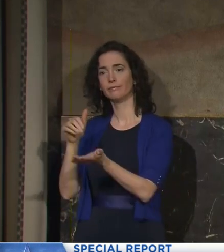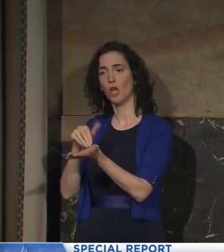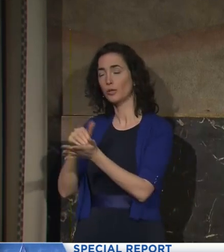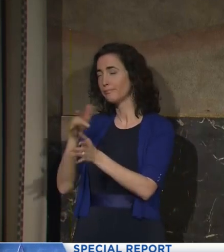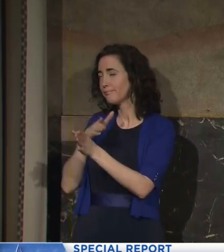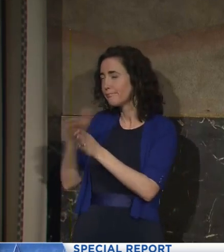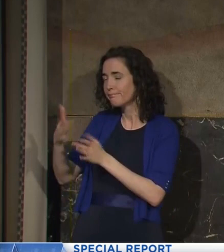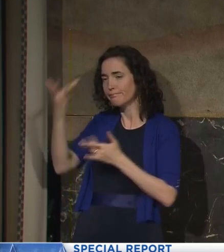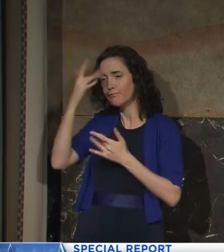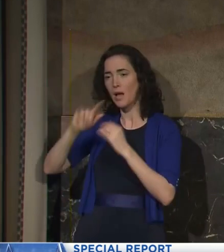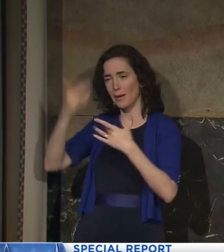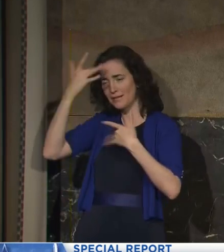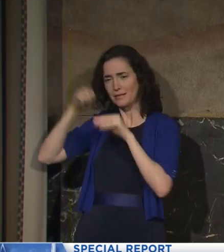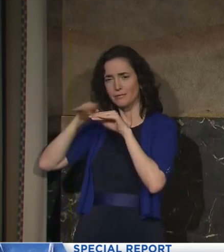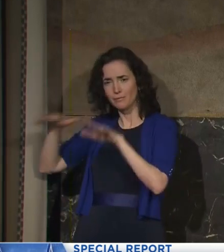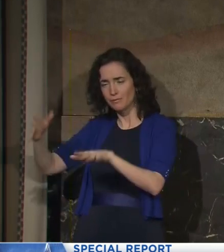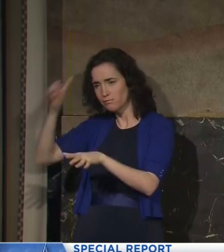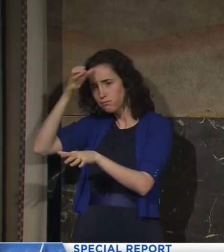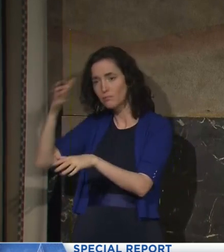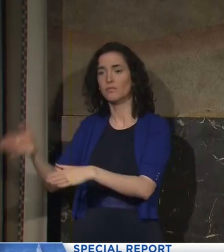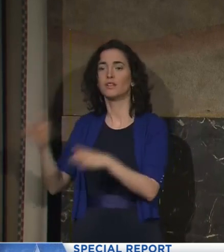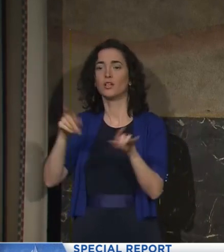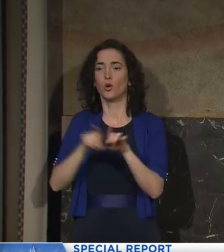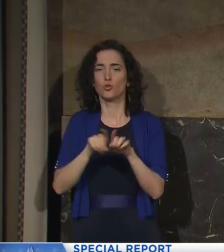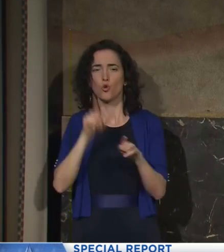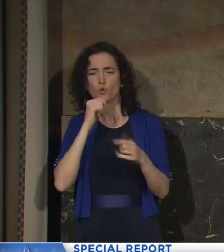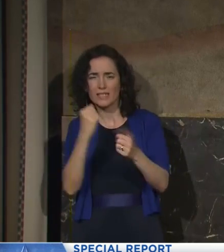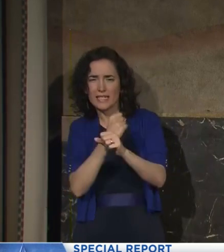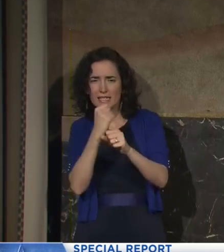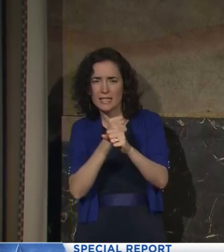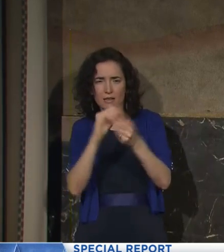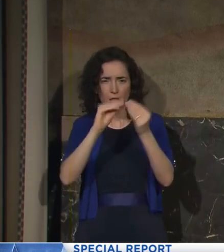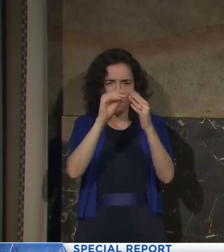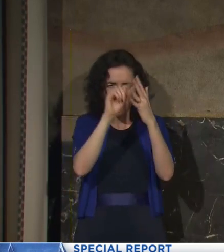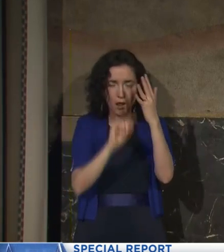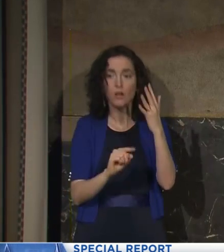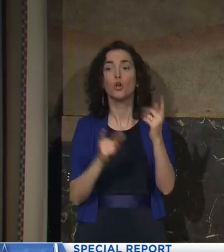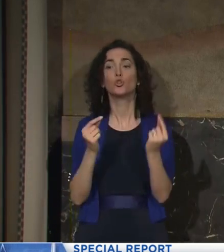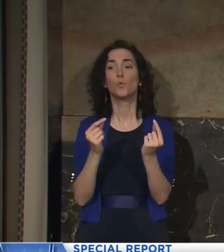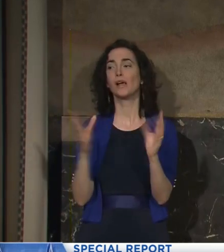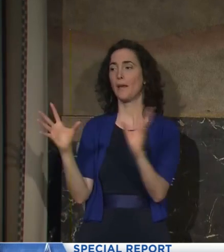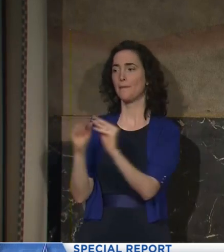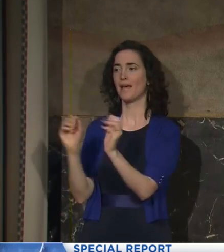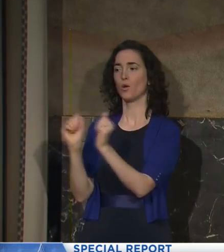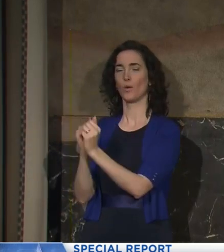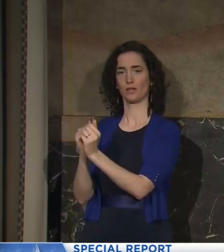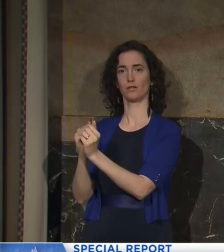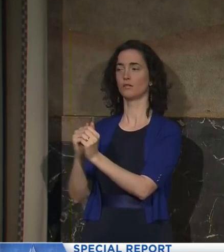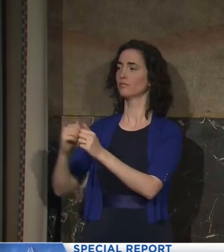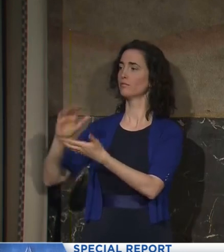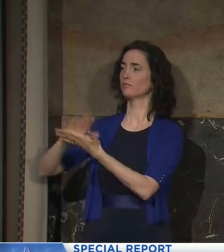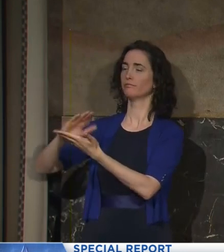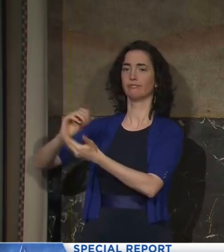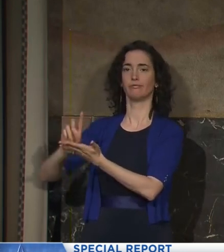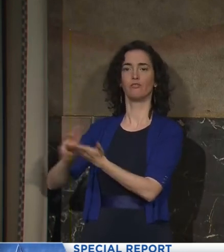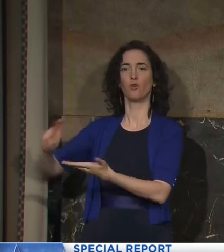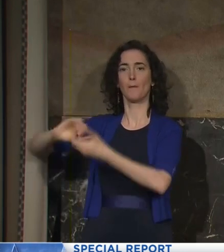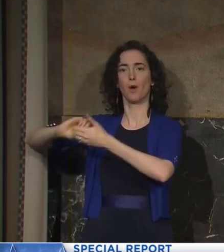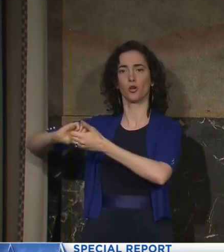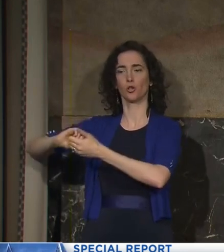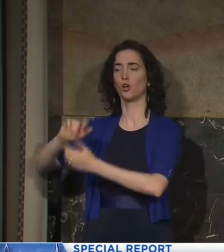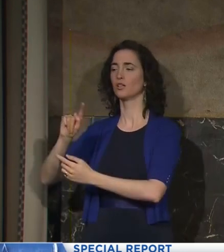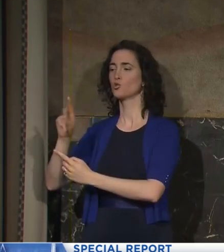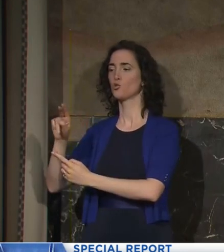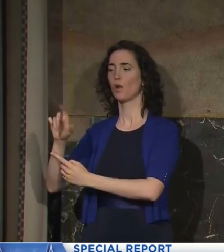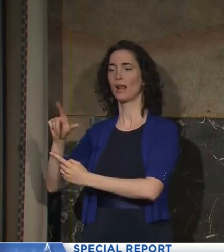biostatistics, met with academic partners from Tulane, LSU, and went over the data that we